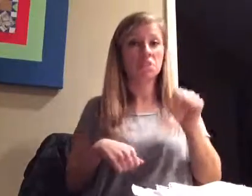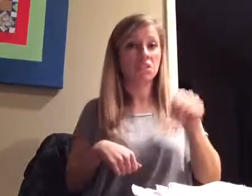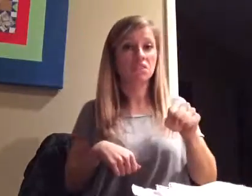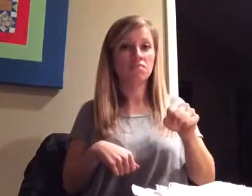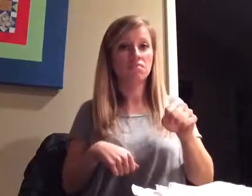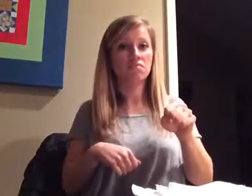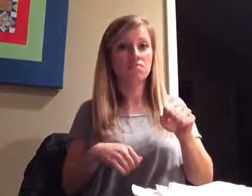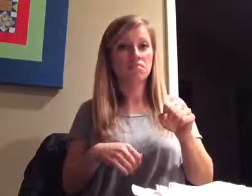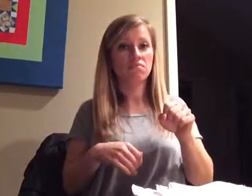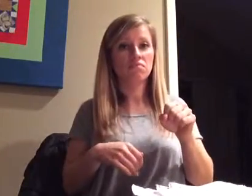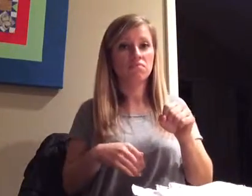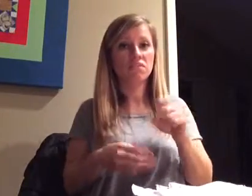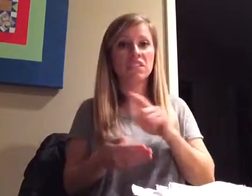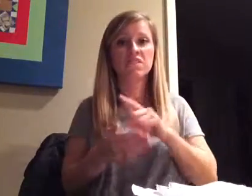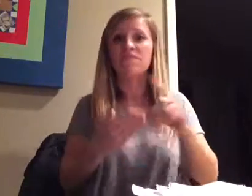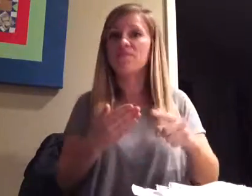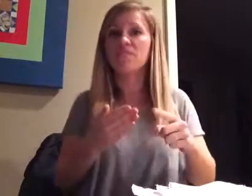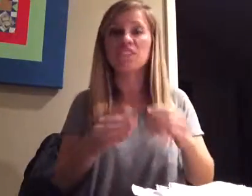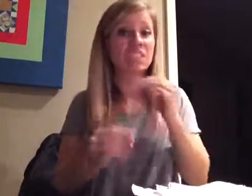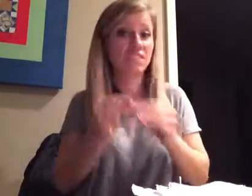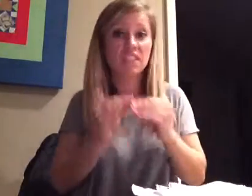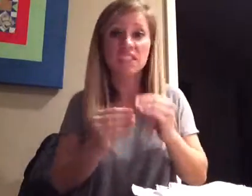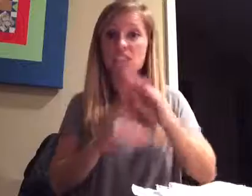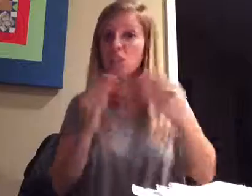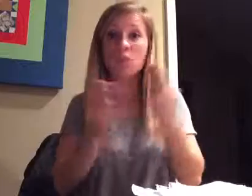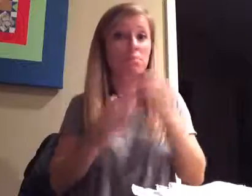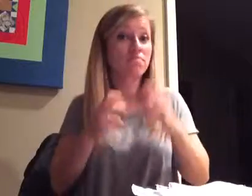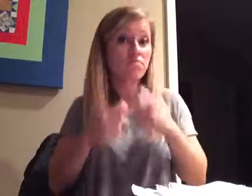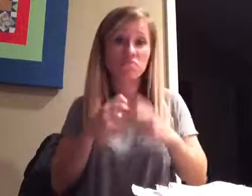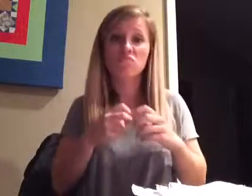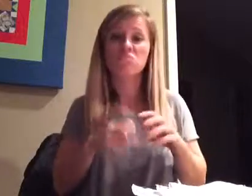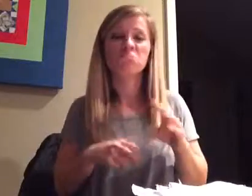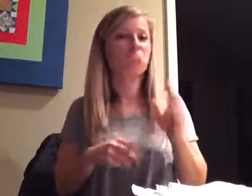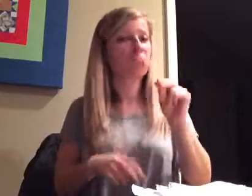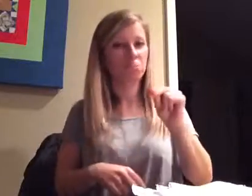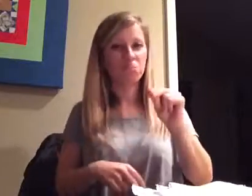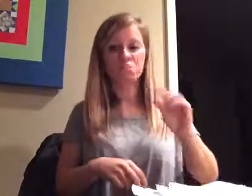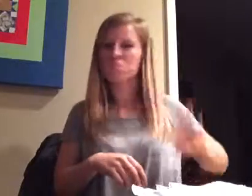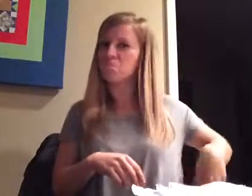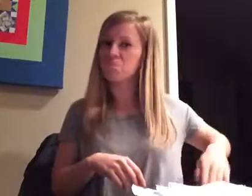But I do promise this: we are going to assemble the best thought